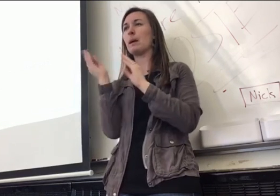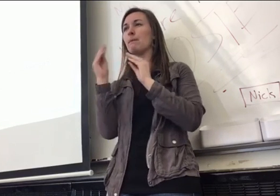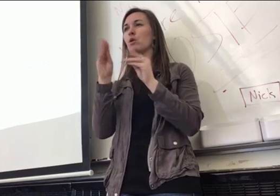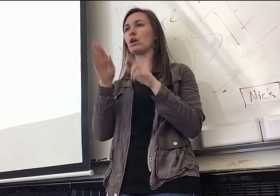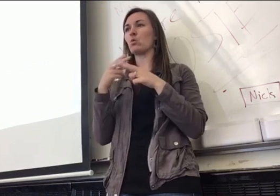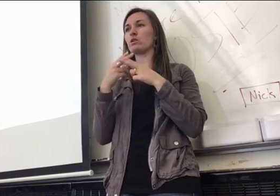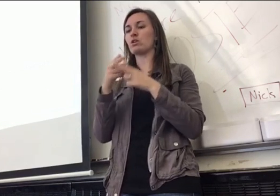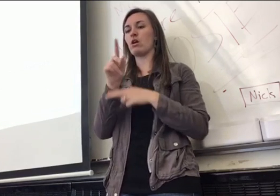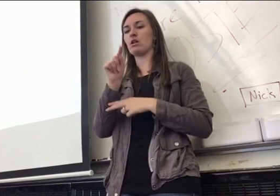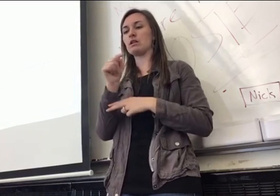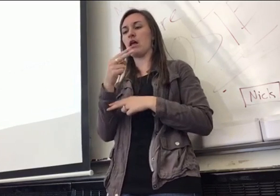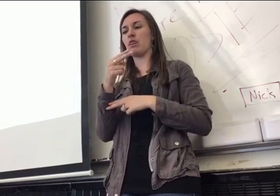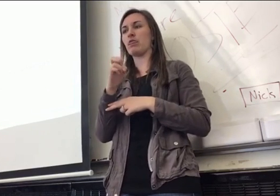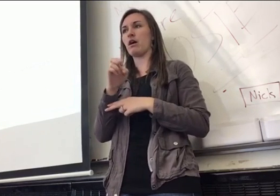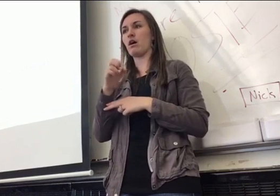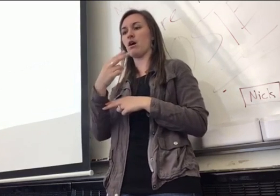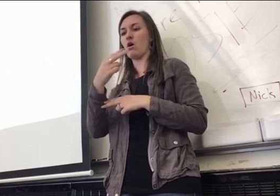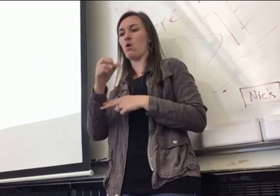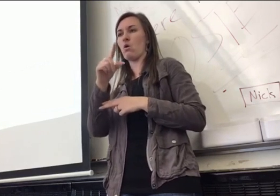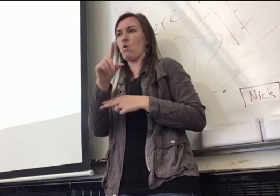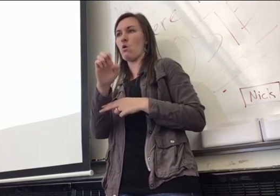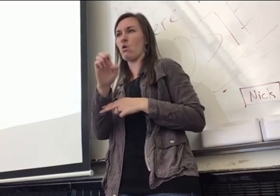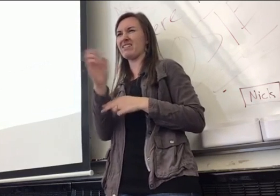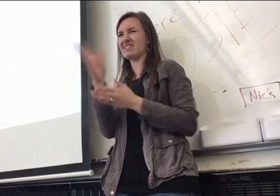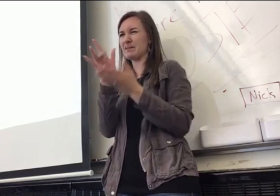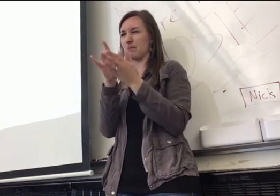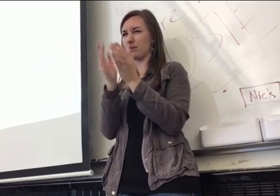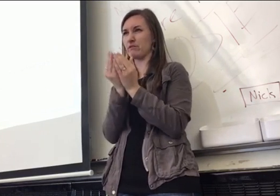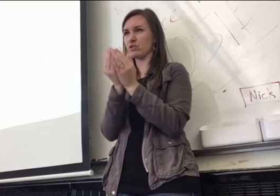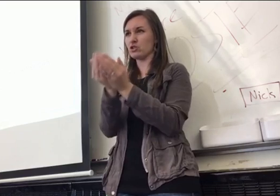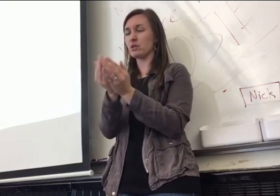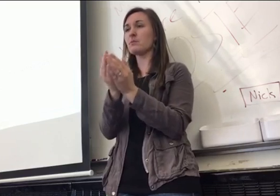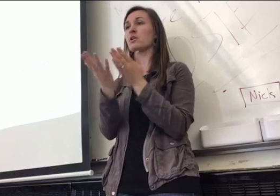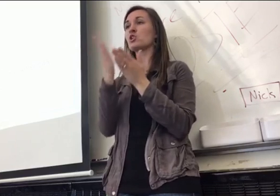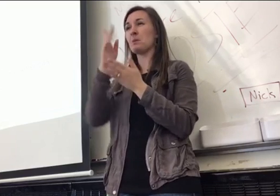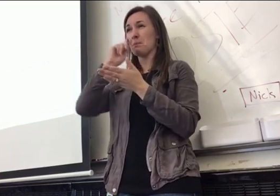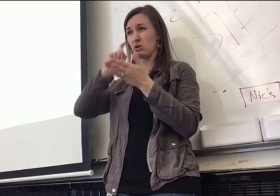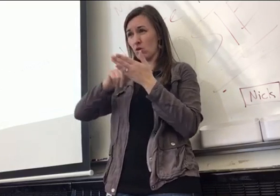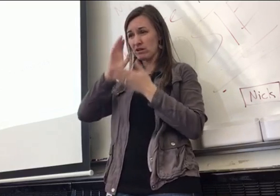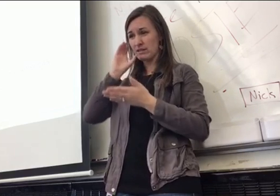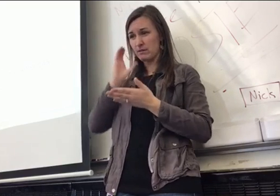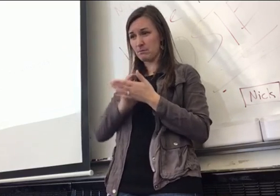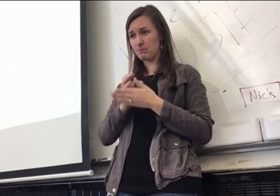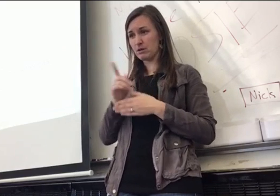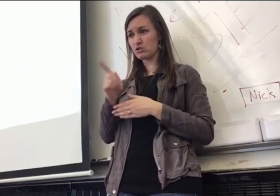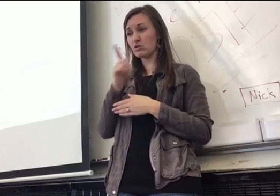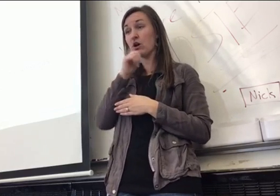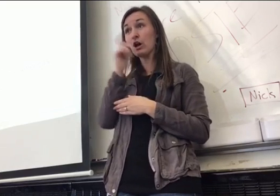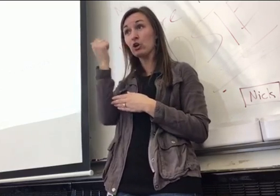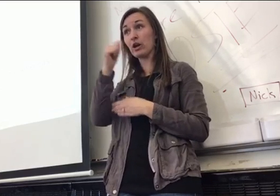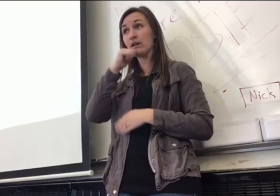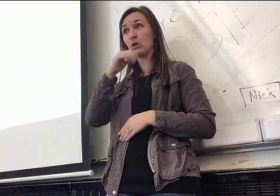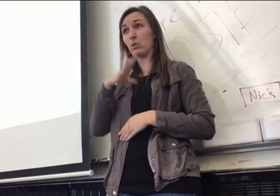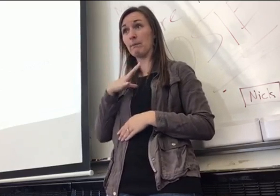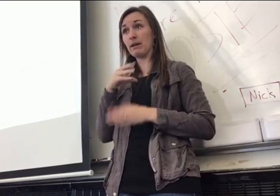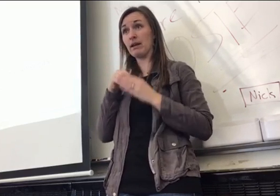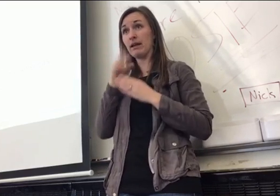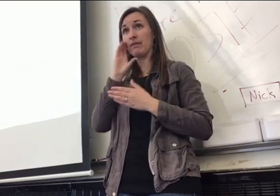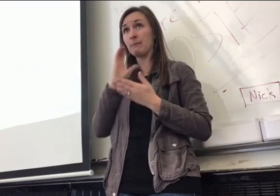as the hull, which is the middle part of the ship. Now, one thing you might notice again about this picture, are there any women in this